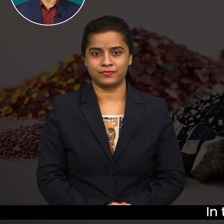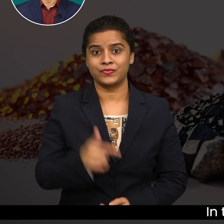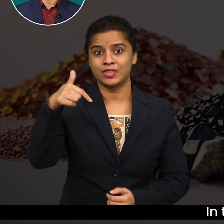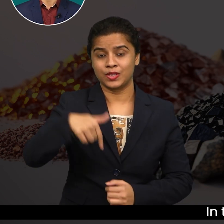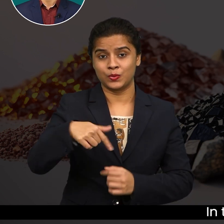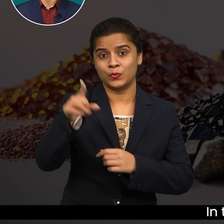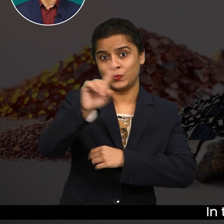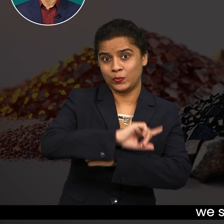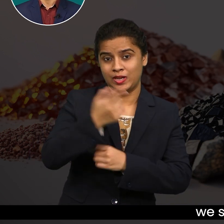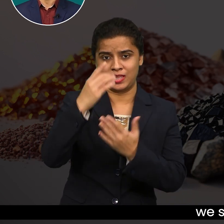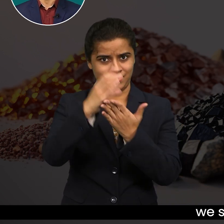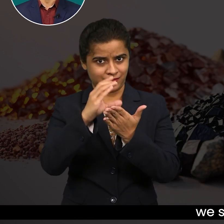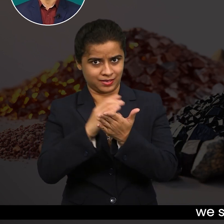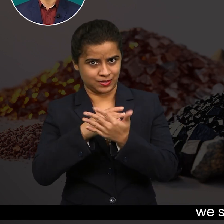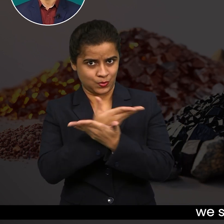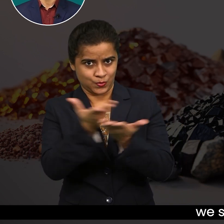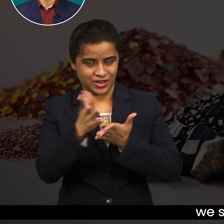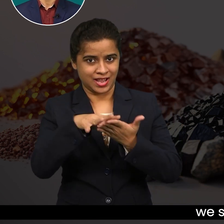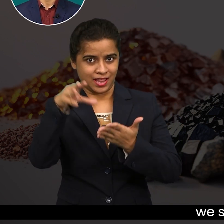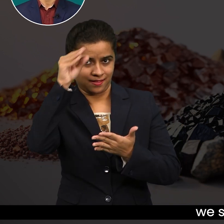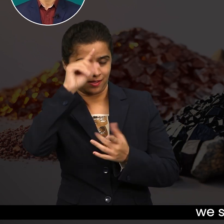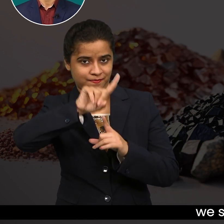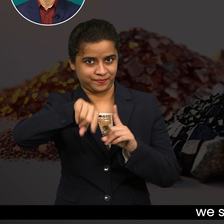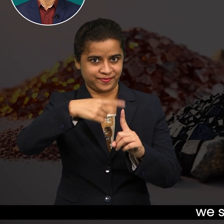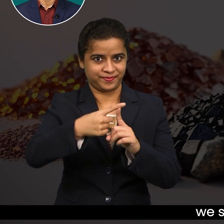In today's lesson, we shall learn about